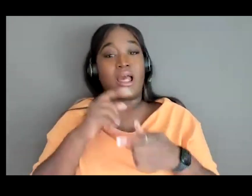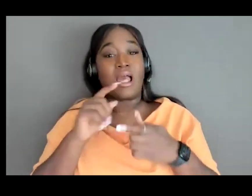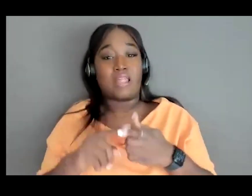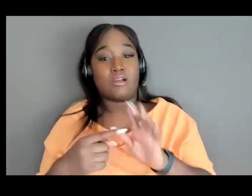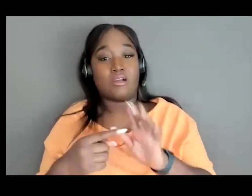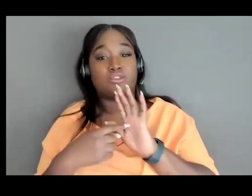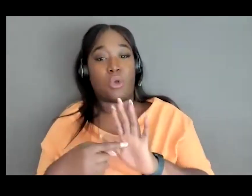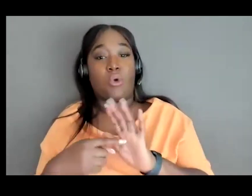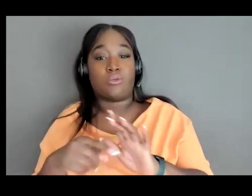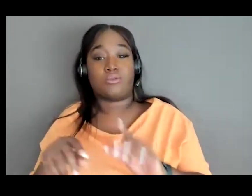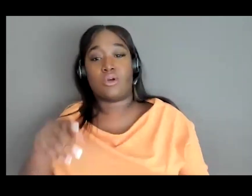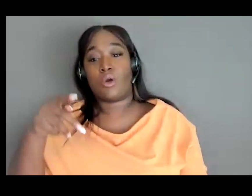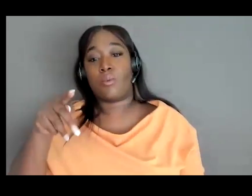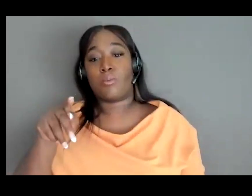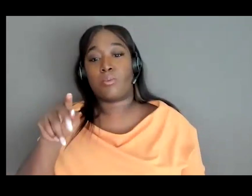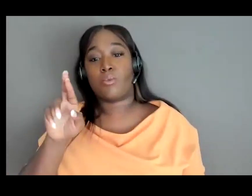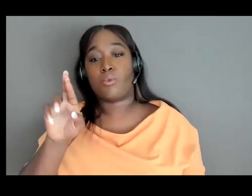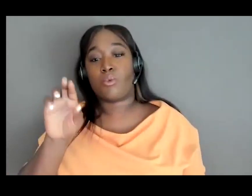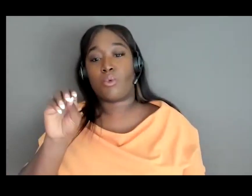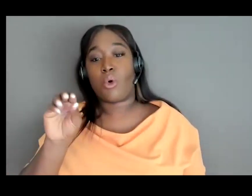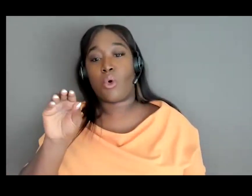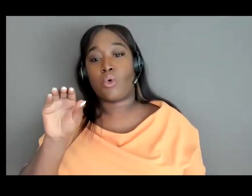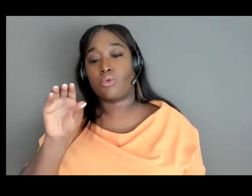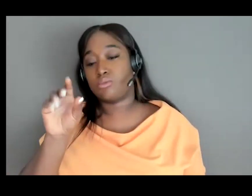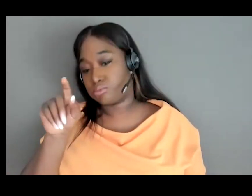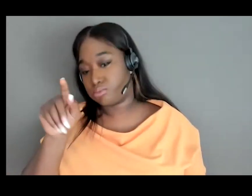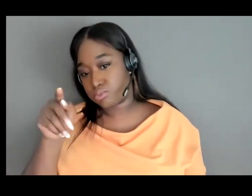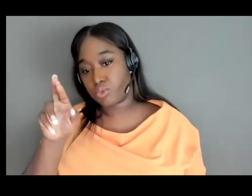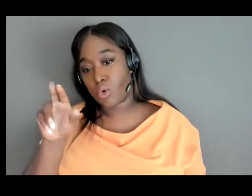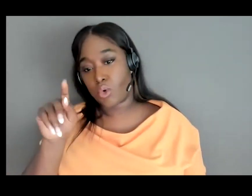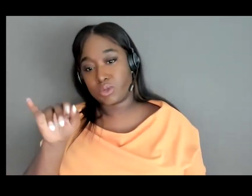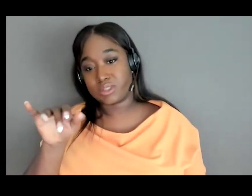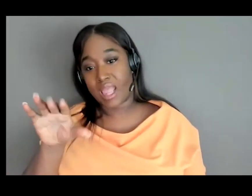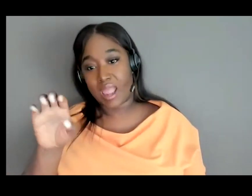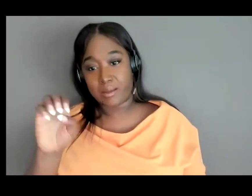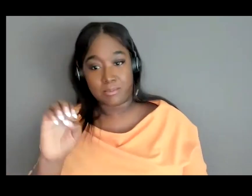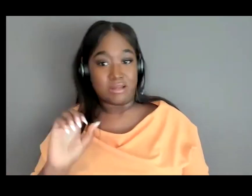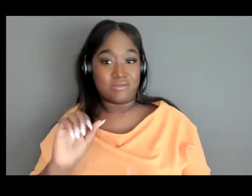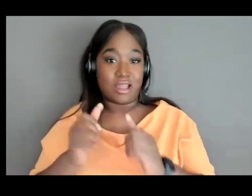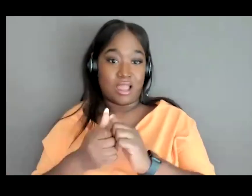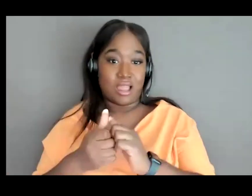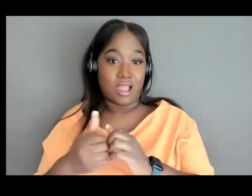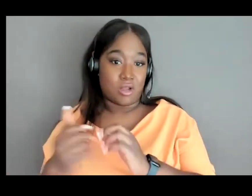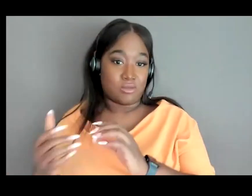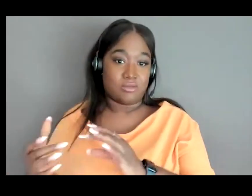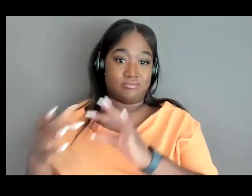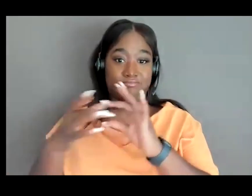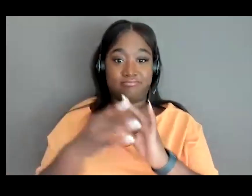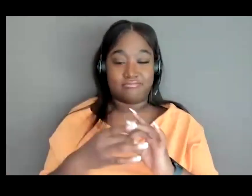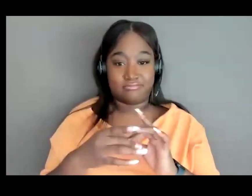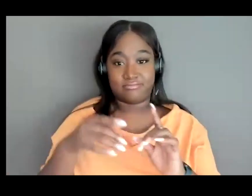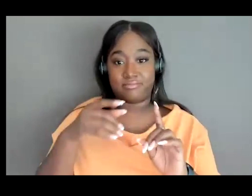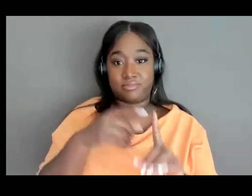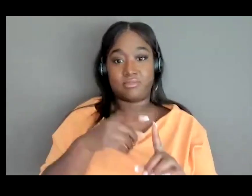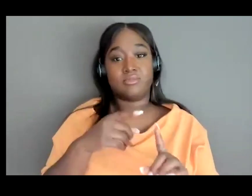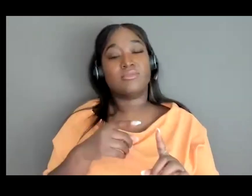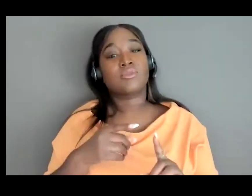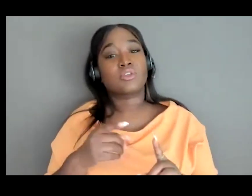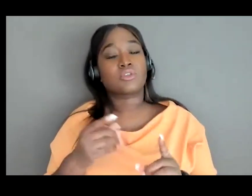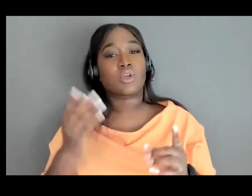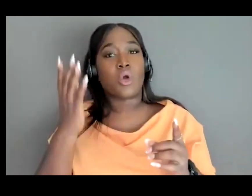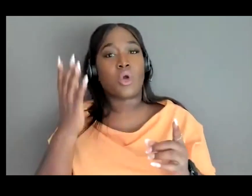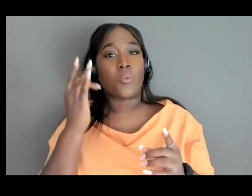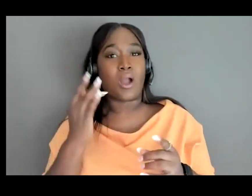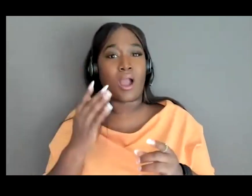that we've been working on for actually measuring this in access, and the example of congestion pricing in Washington, D.C. So why